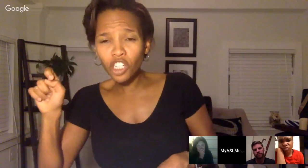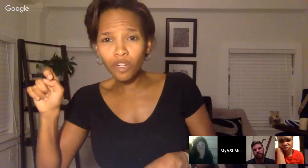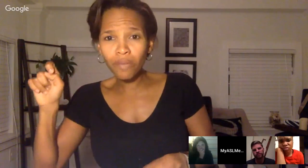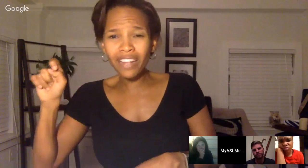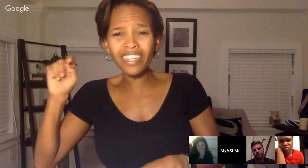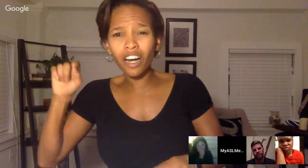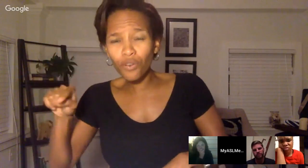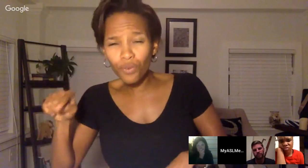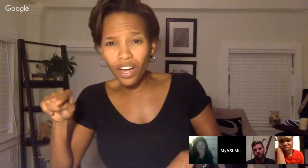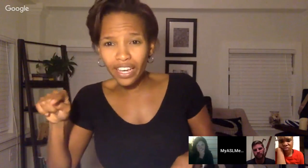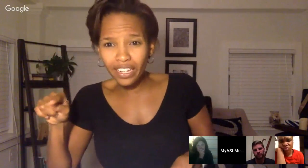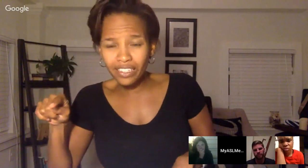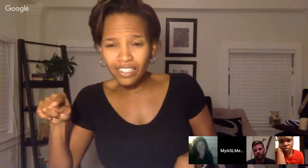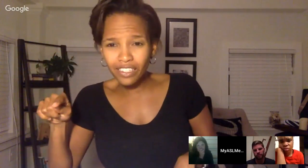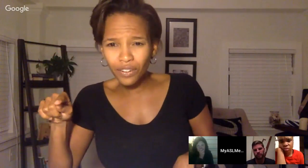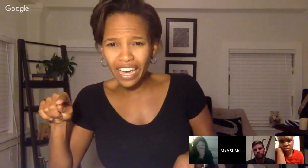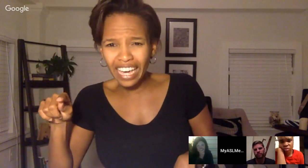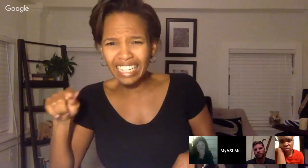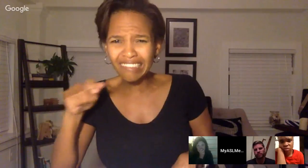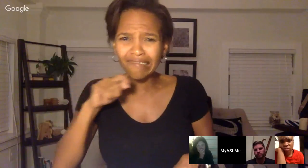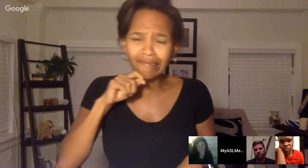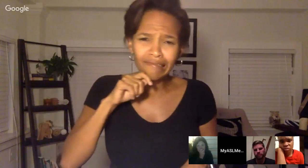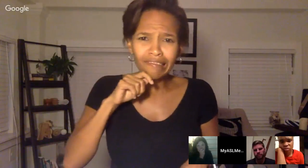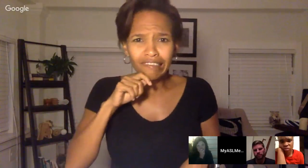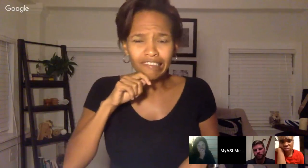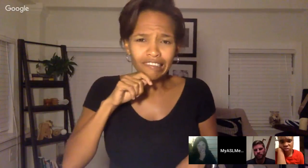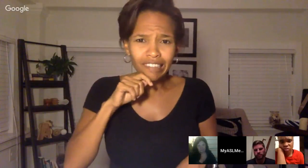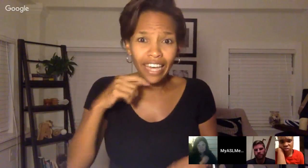Asheville, fingers spelled badly, on the right. Okay.